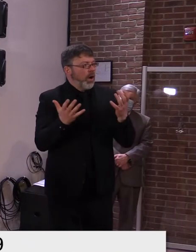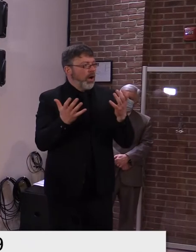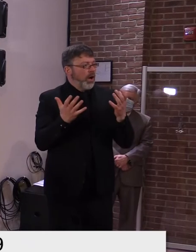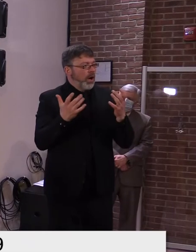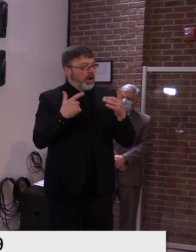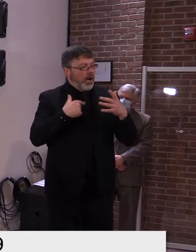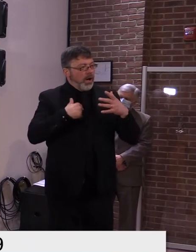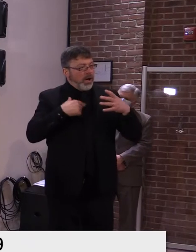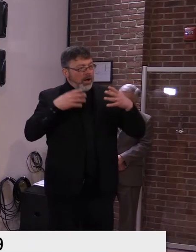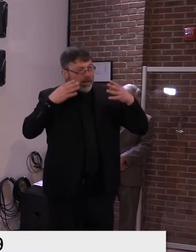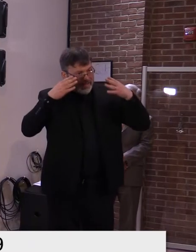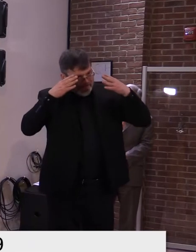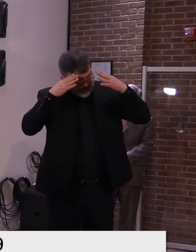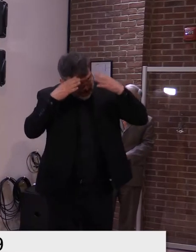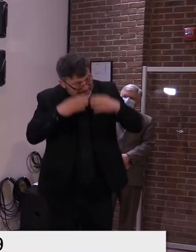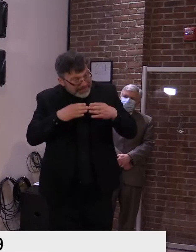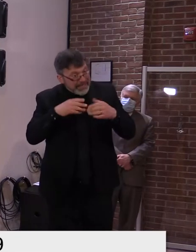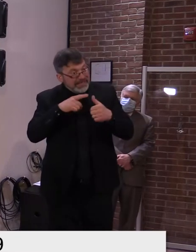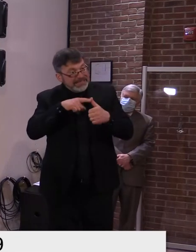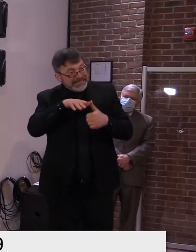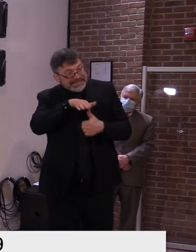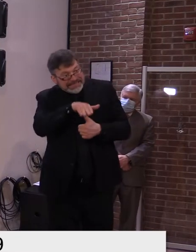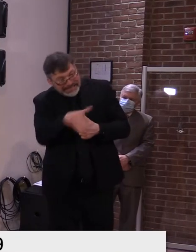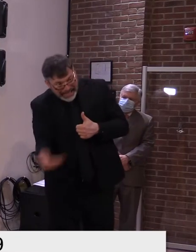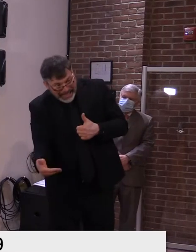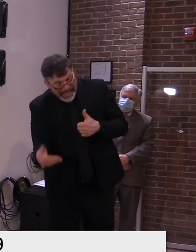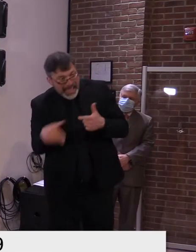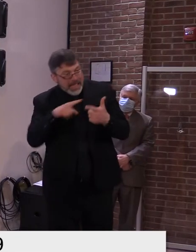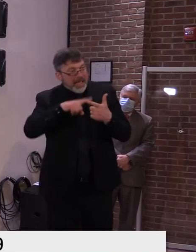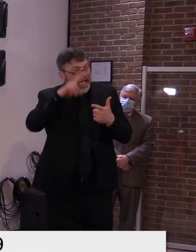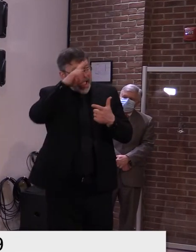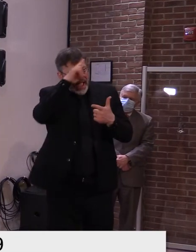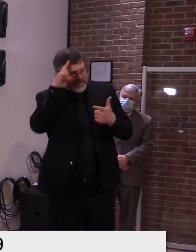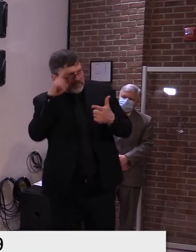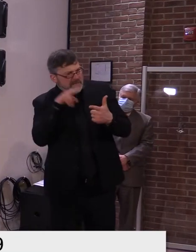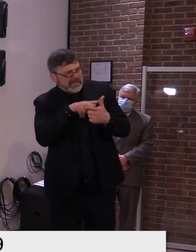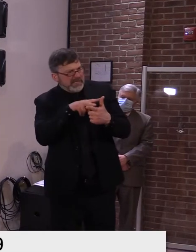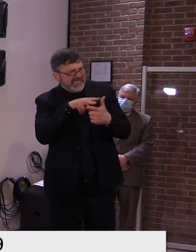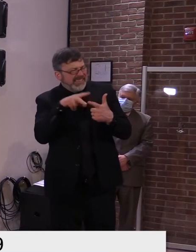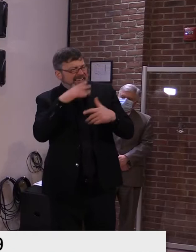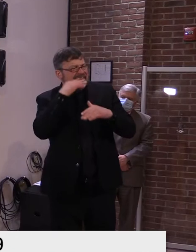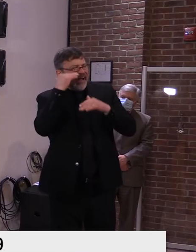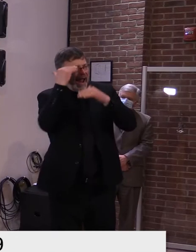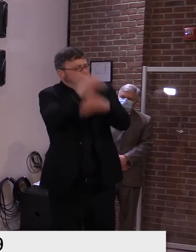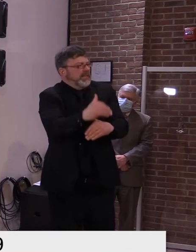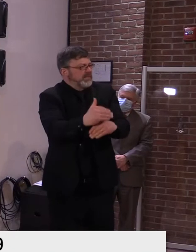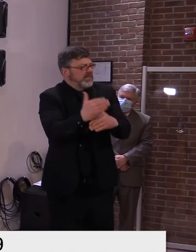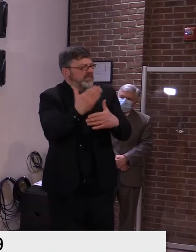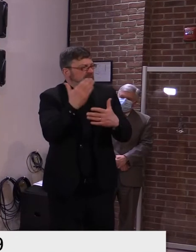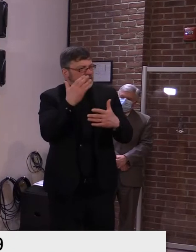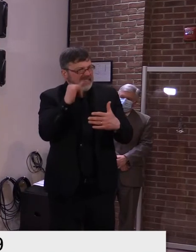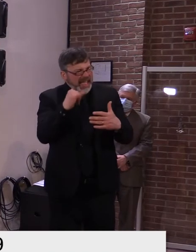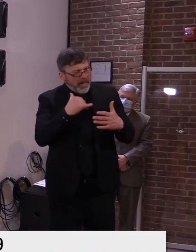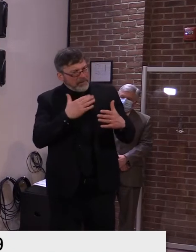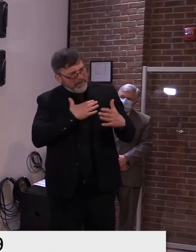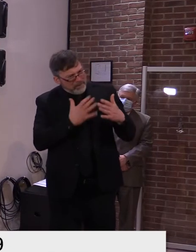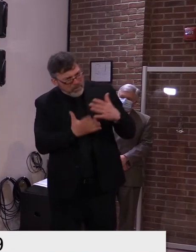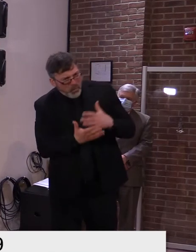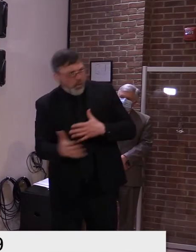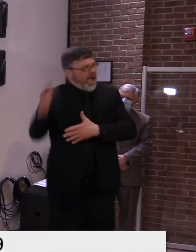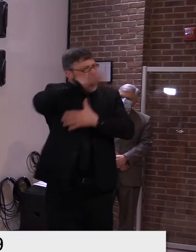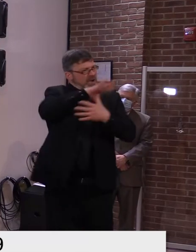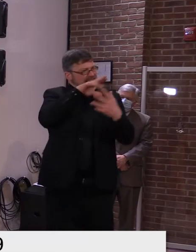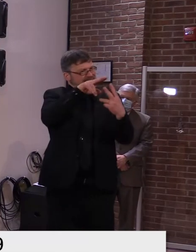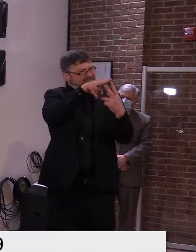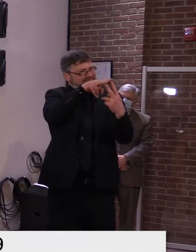health system. That's been our focus since day one. So when you look at you